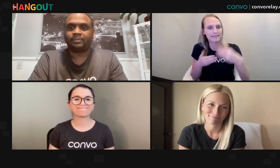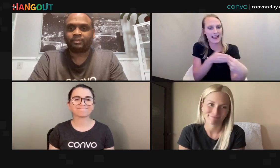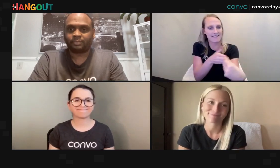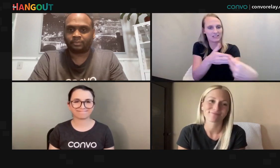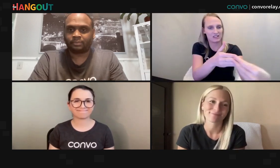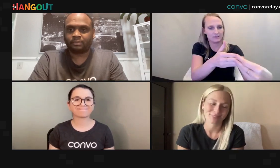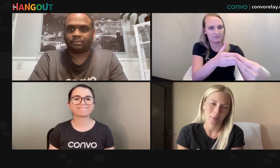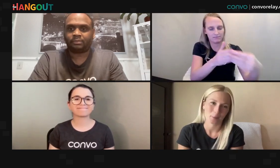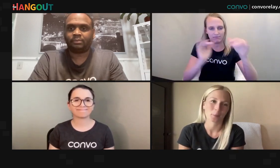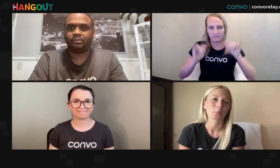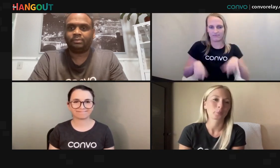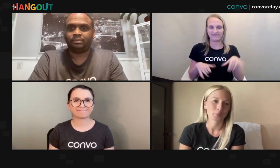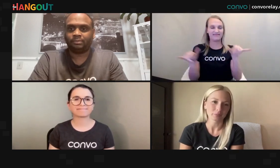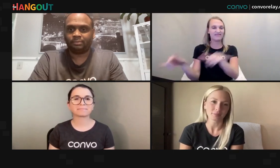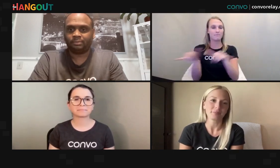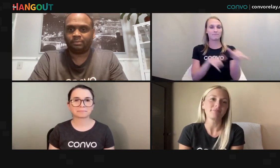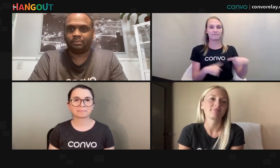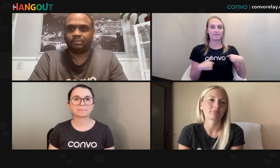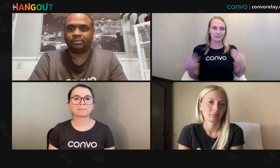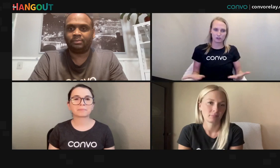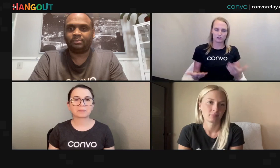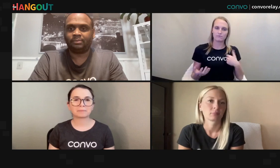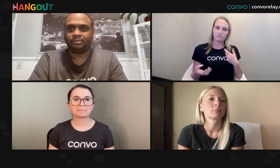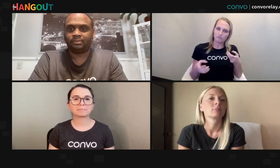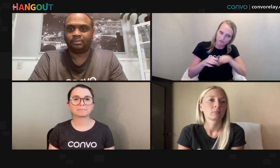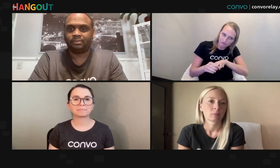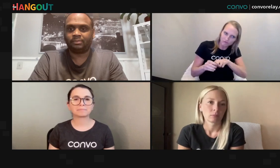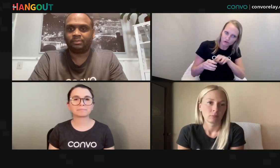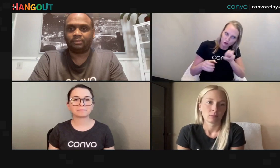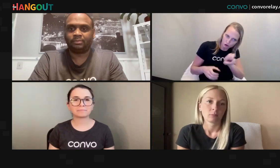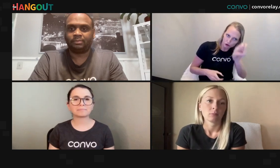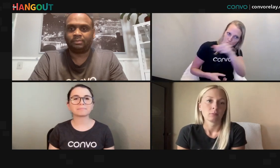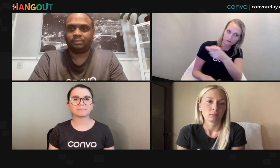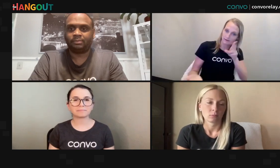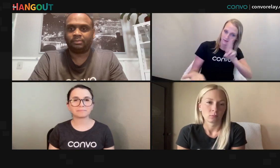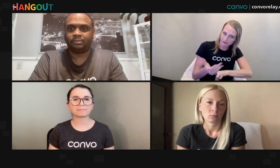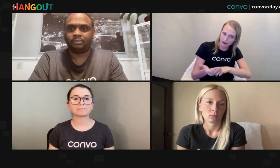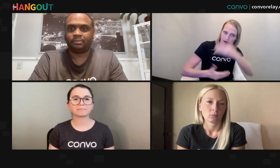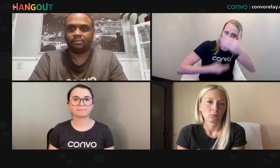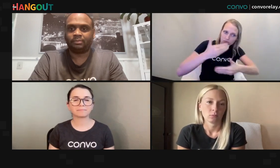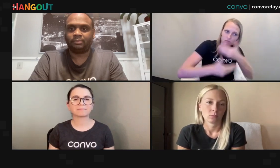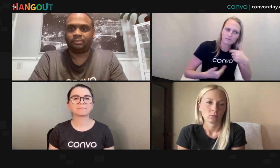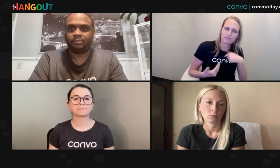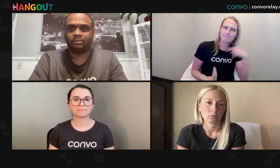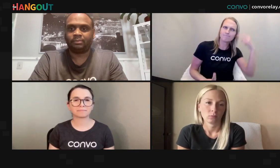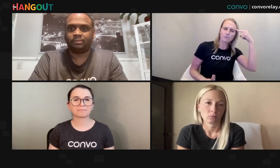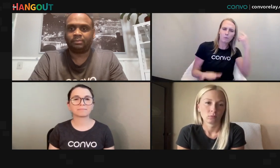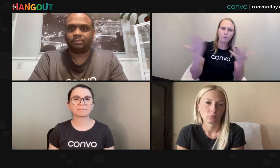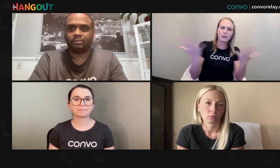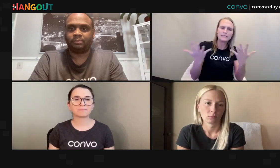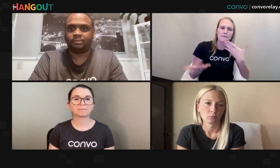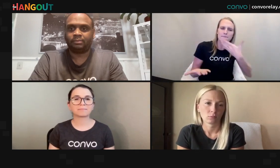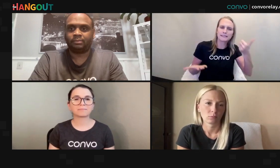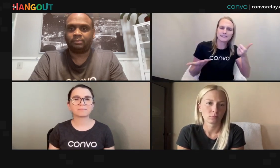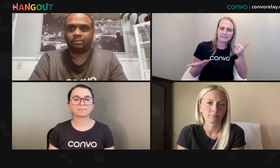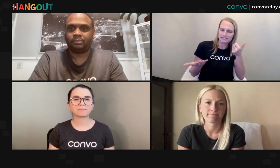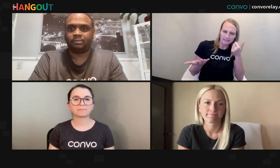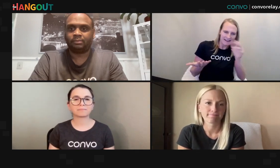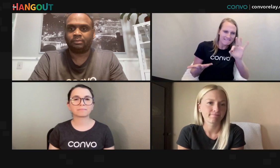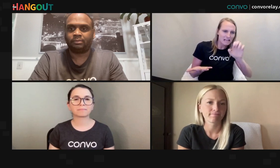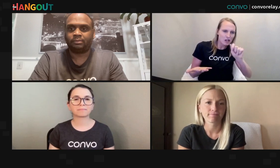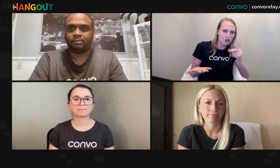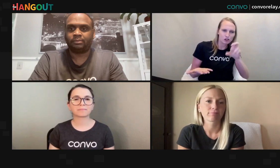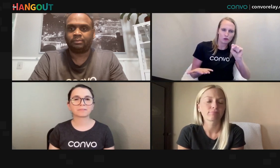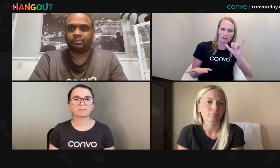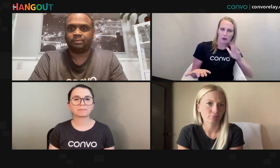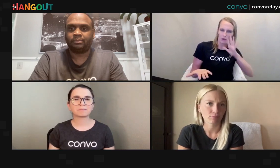there. We're the map, the navigator. So that's us. We're here along with you for the journey. So